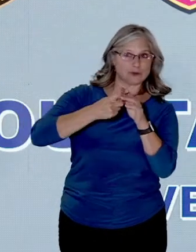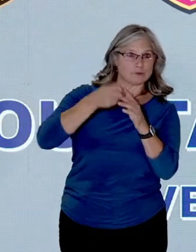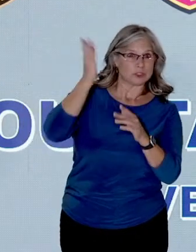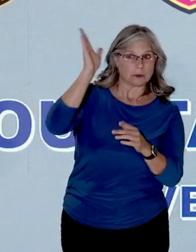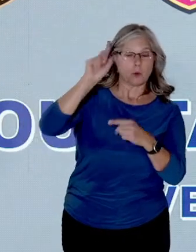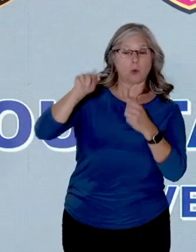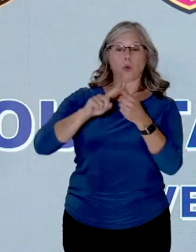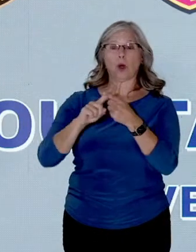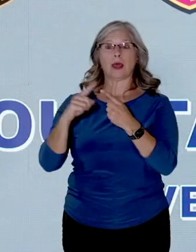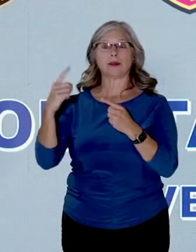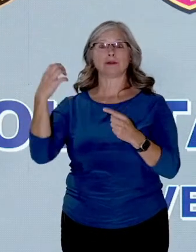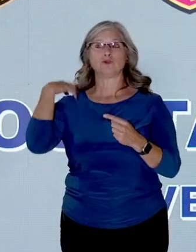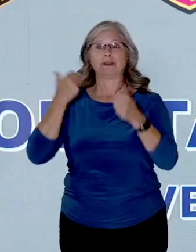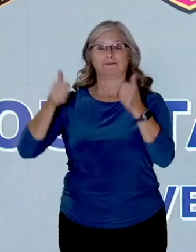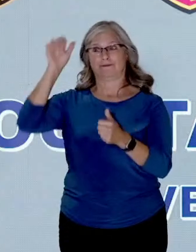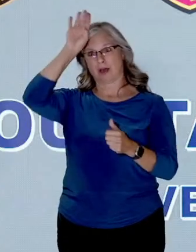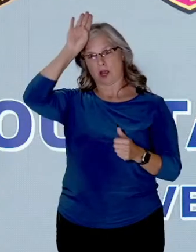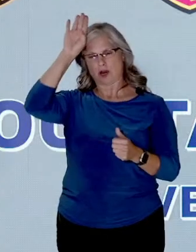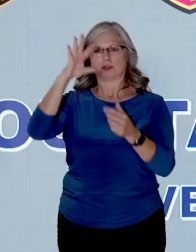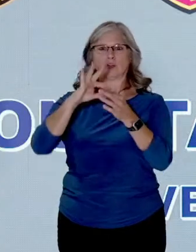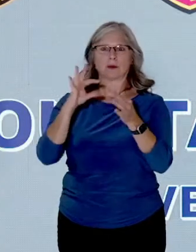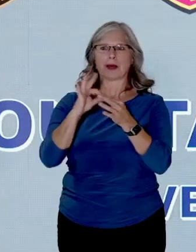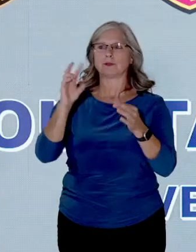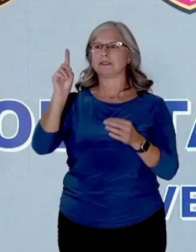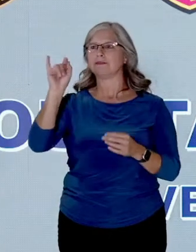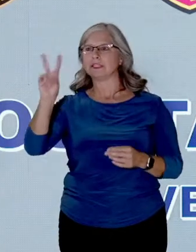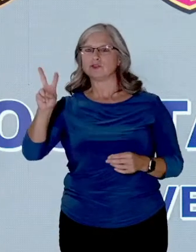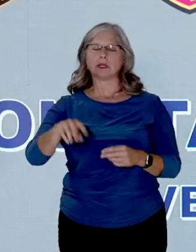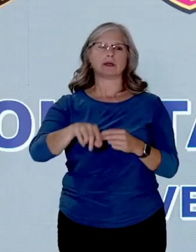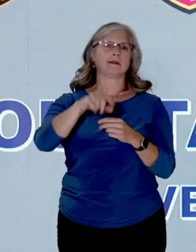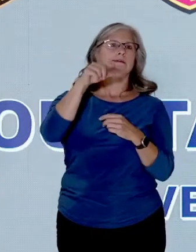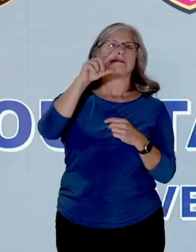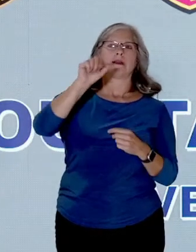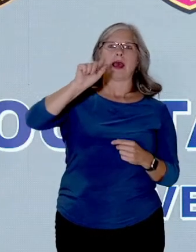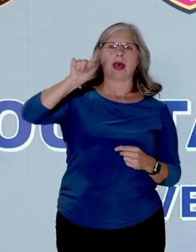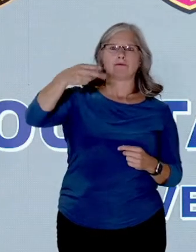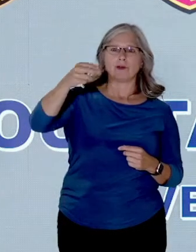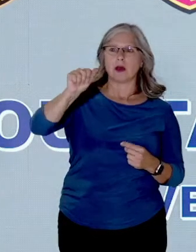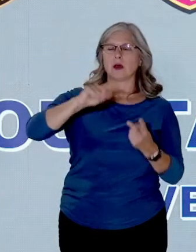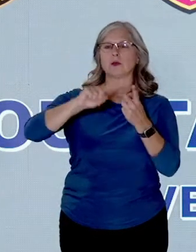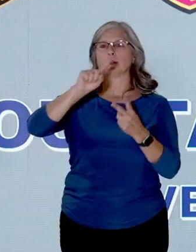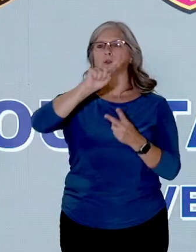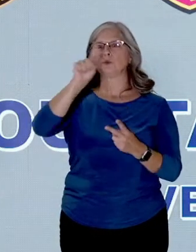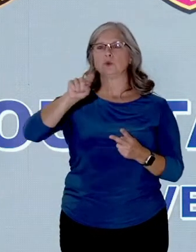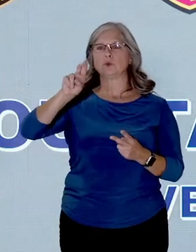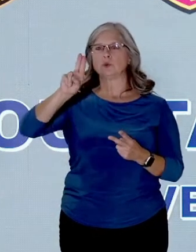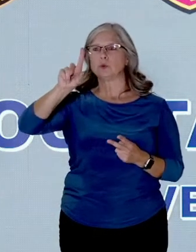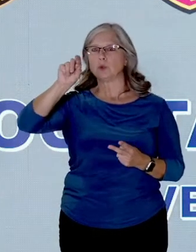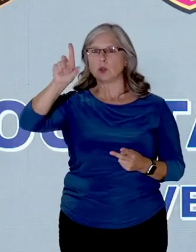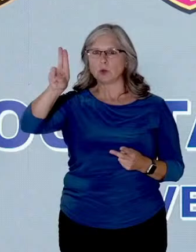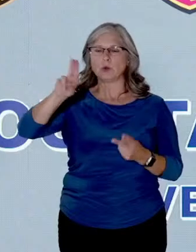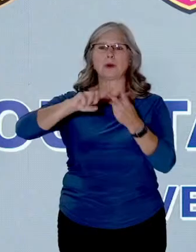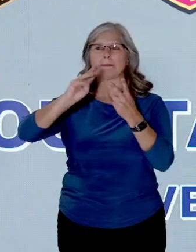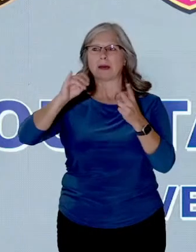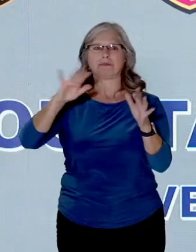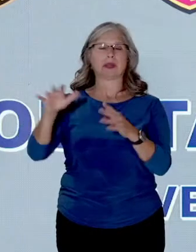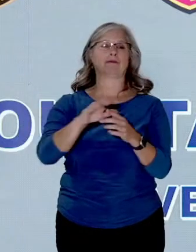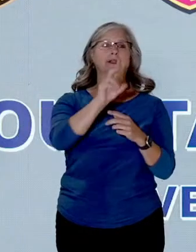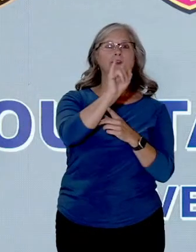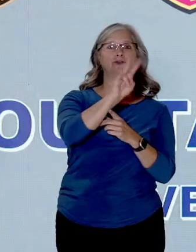the fire chief was talking about Division Alpha, Zulu, Whiskey on the map, there's a Division A, that's